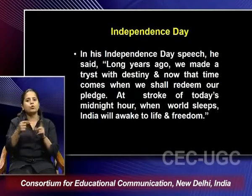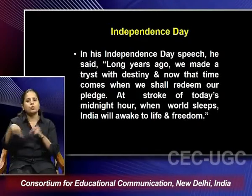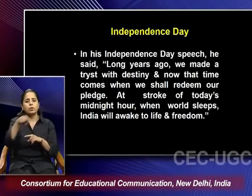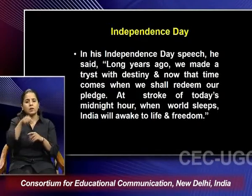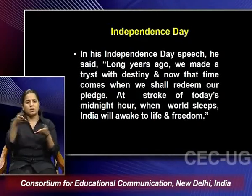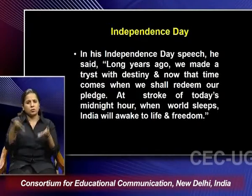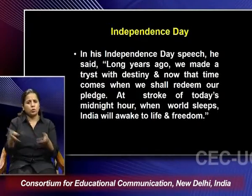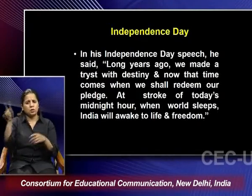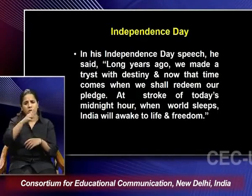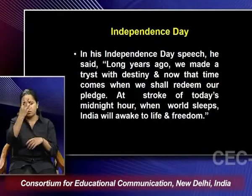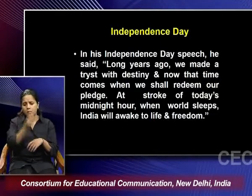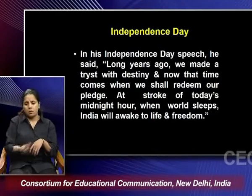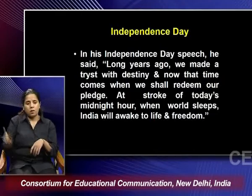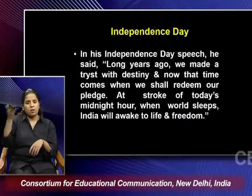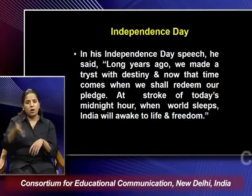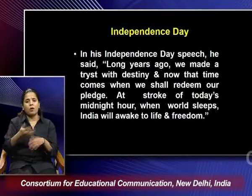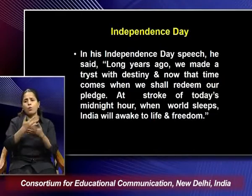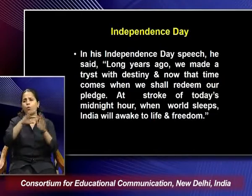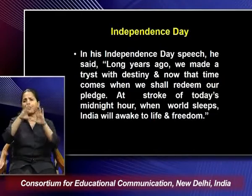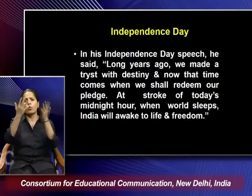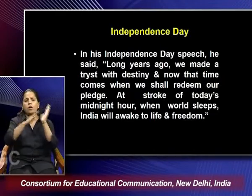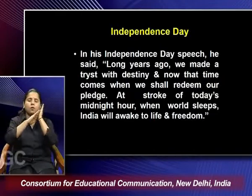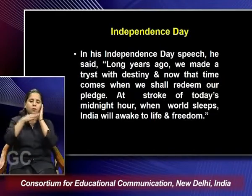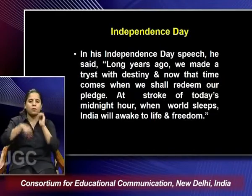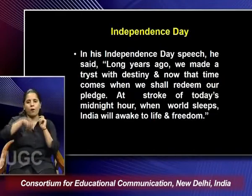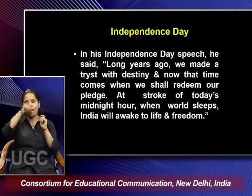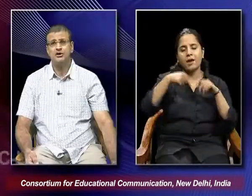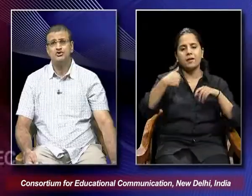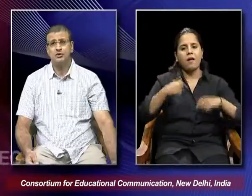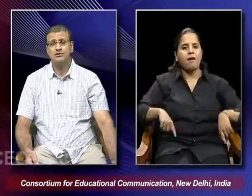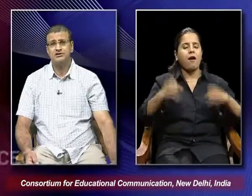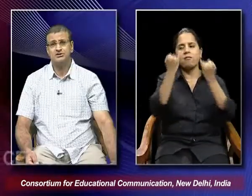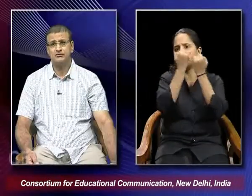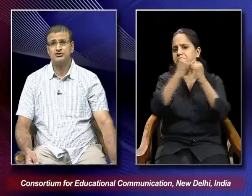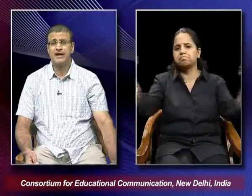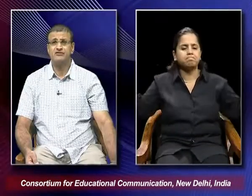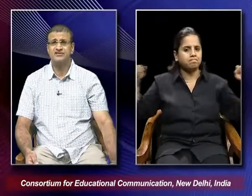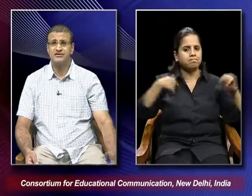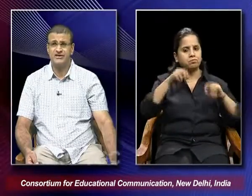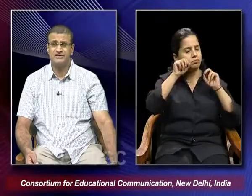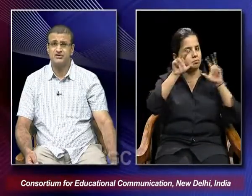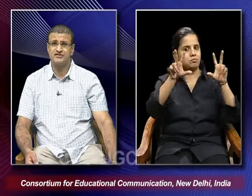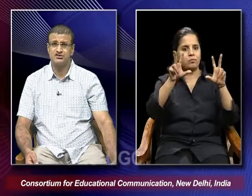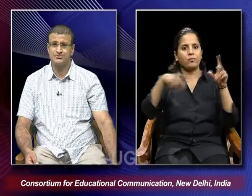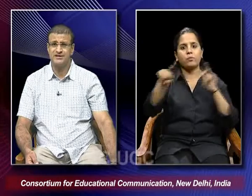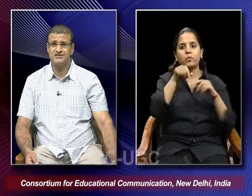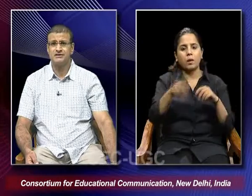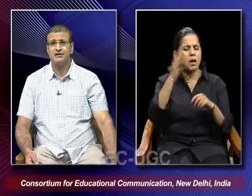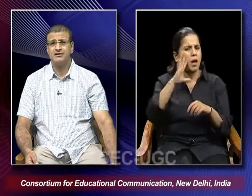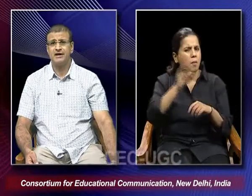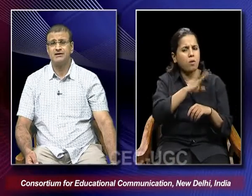of today's midnight hour, when world sleeps, India will awake to life and freedom. So this was the kind of significance of this